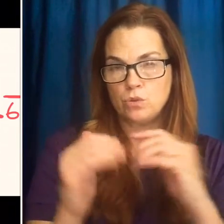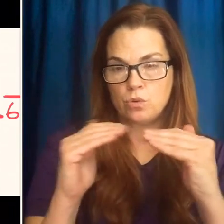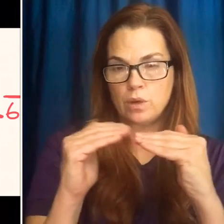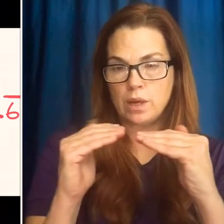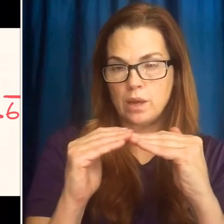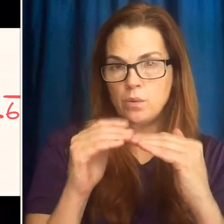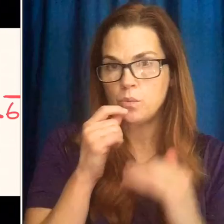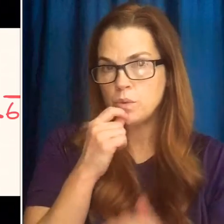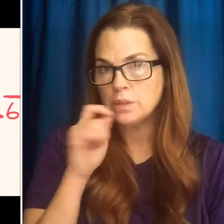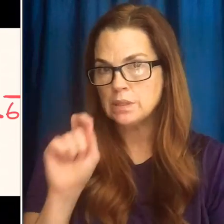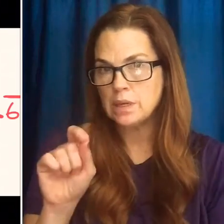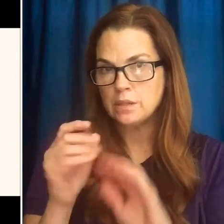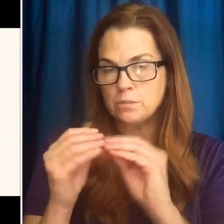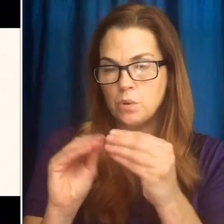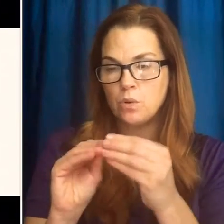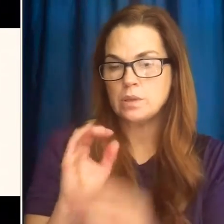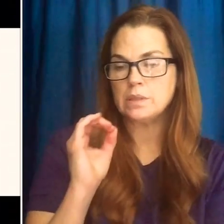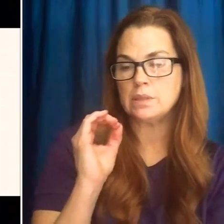repeating.